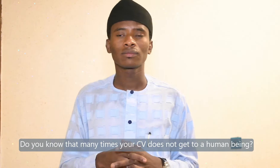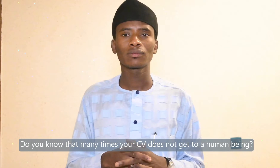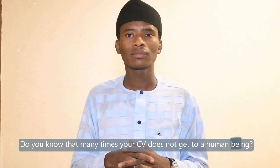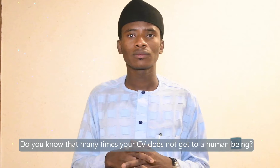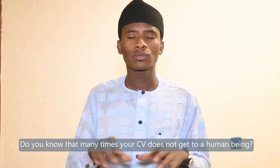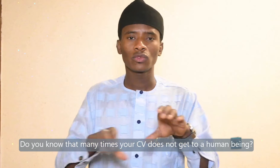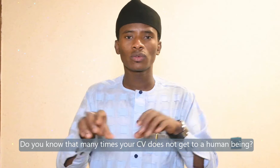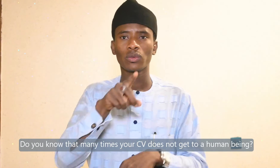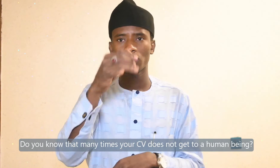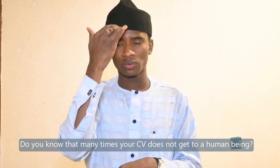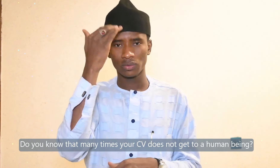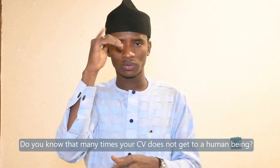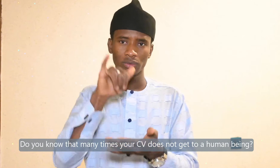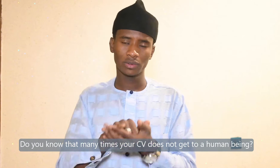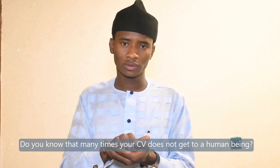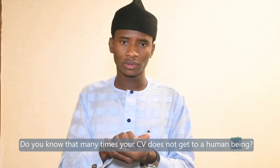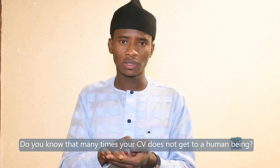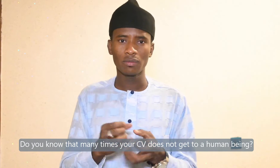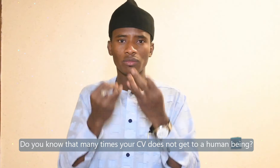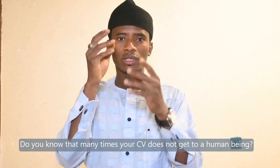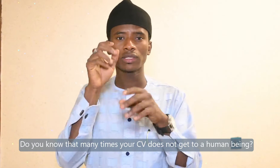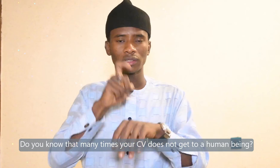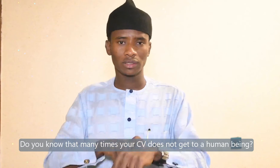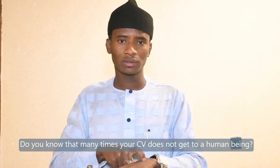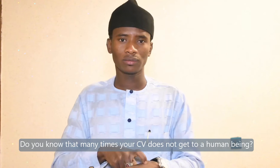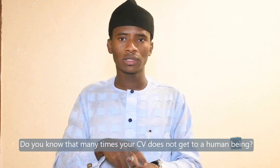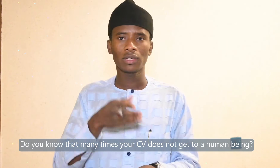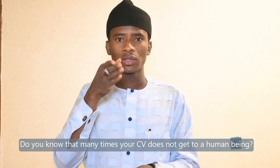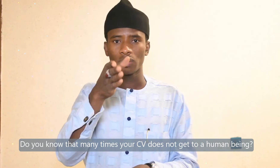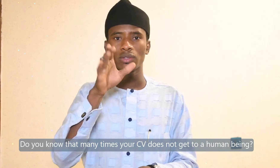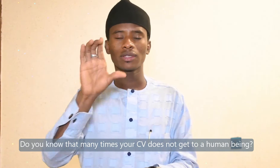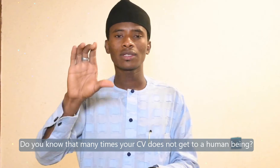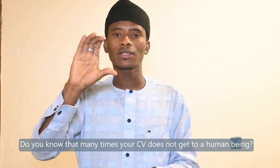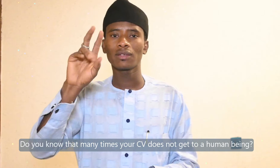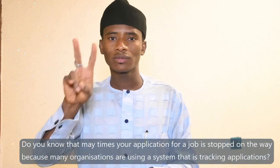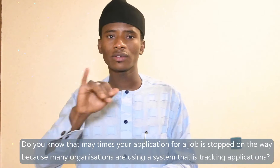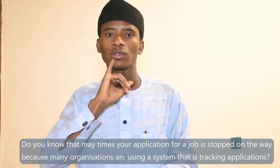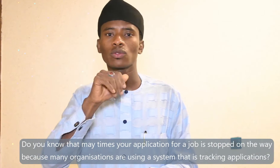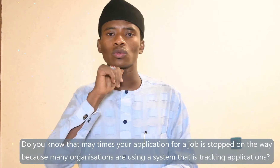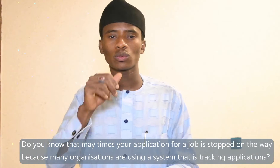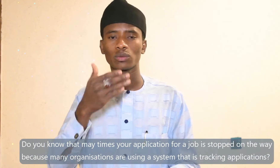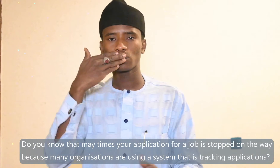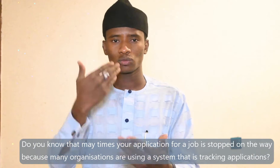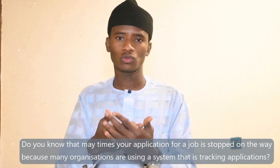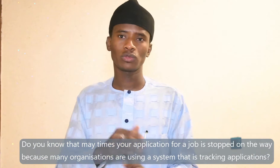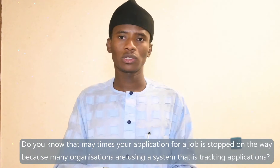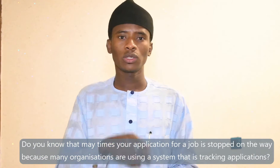Do you know that many times your CV does not get to a human being? Do you know that